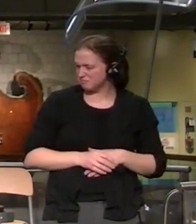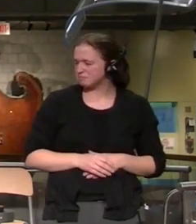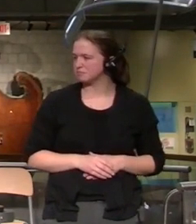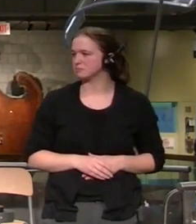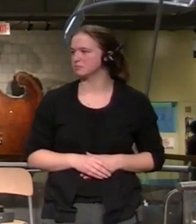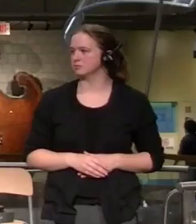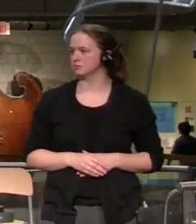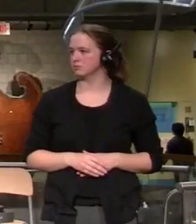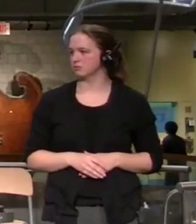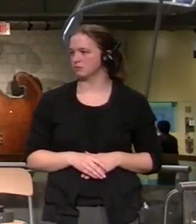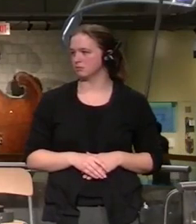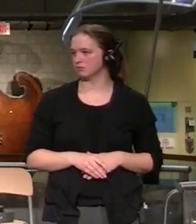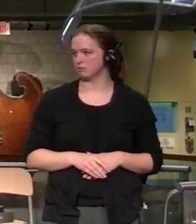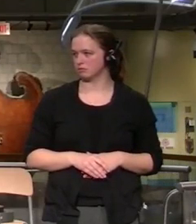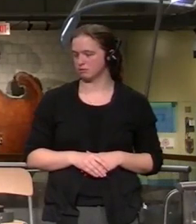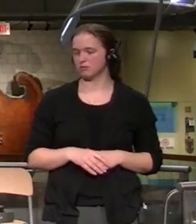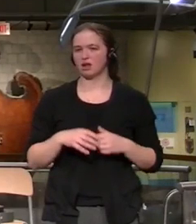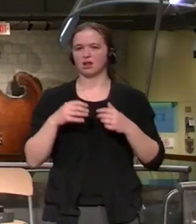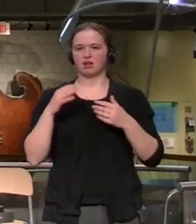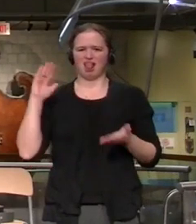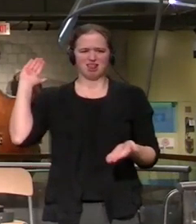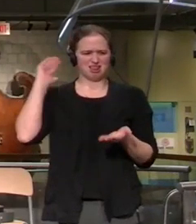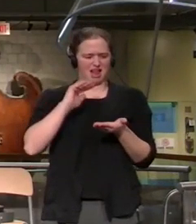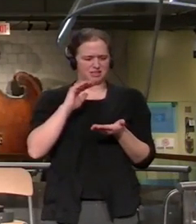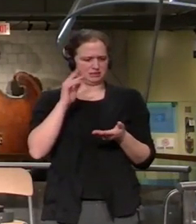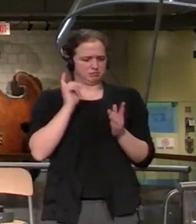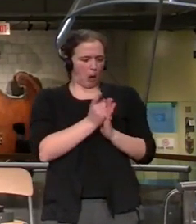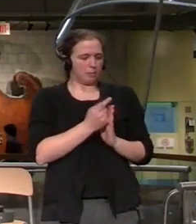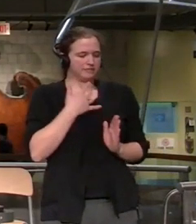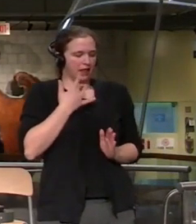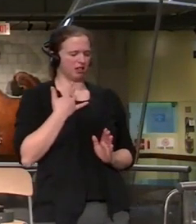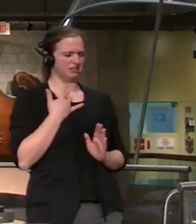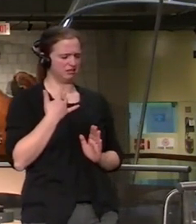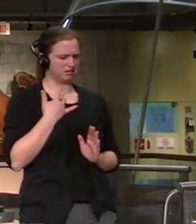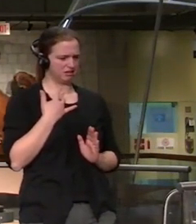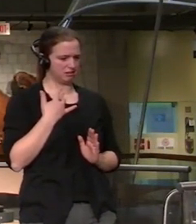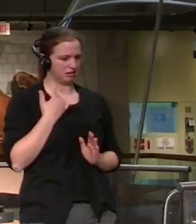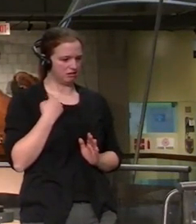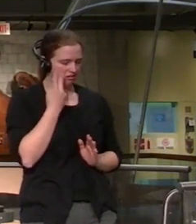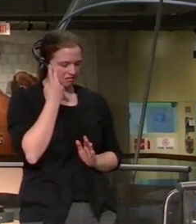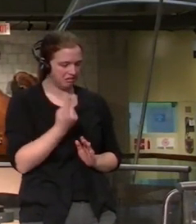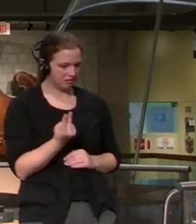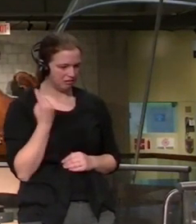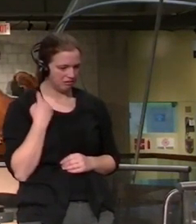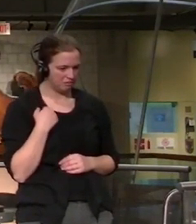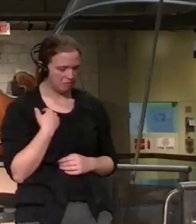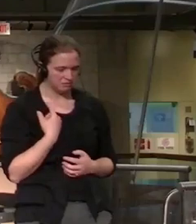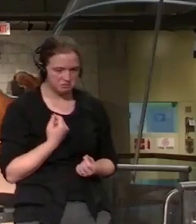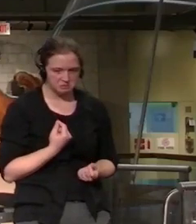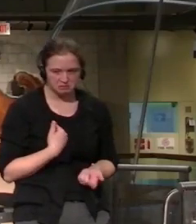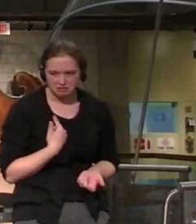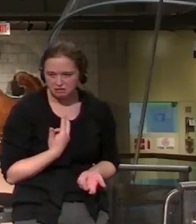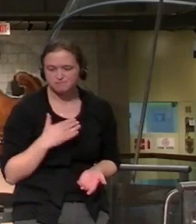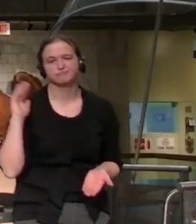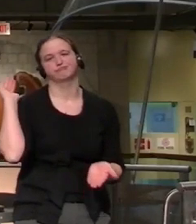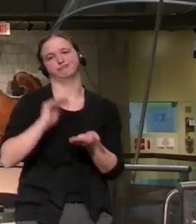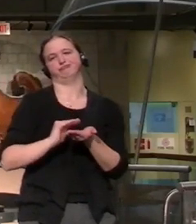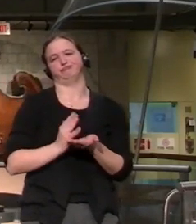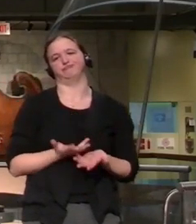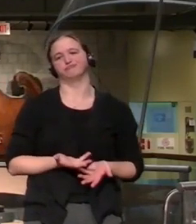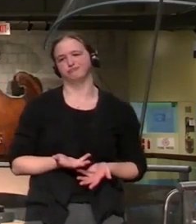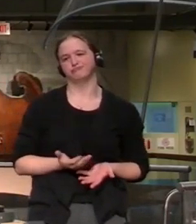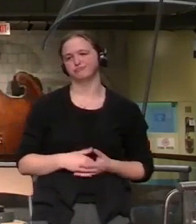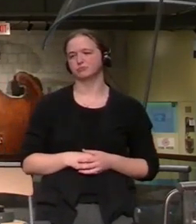we like to call "what were you thinking" moments. Now, granted, you know, the adults that just laughed in the audience, we have our own "what were you thinking"